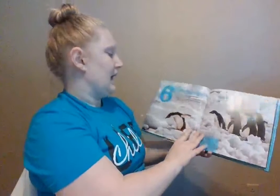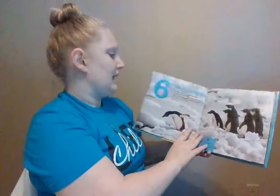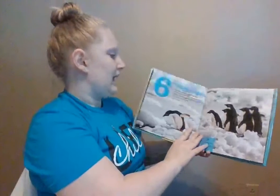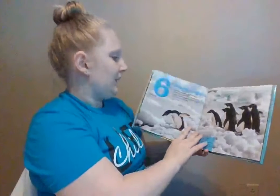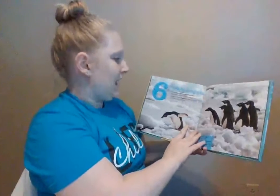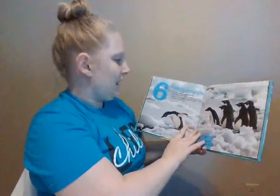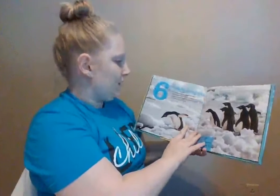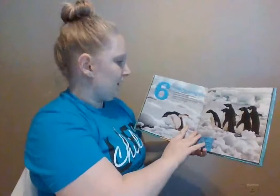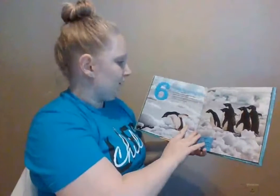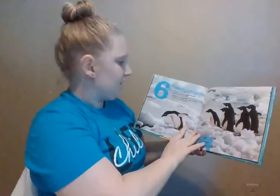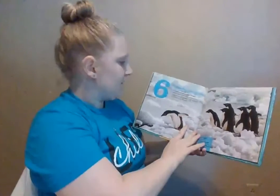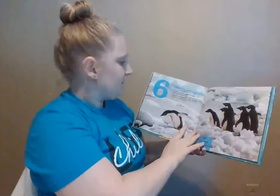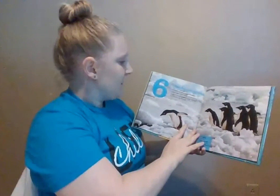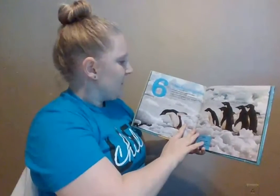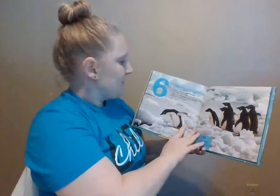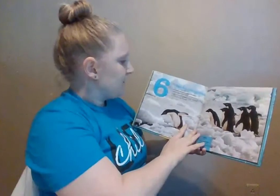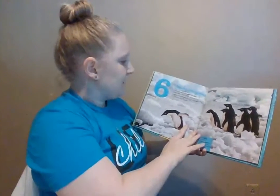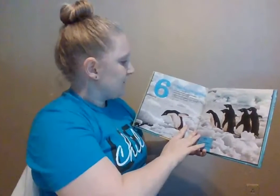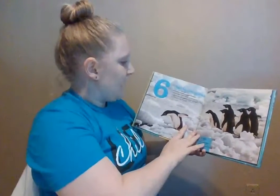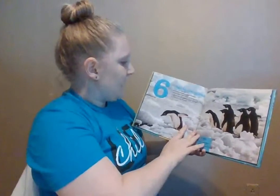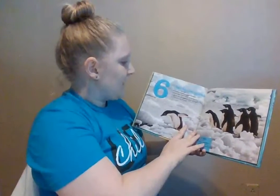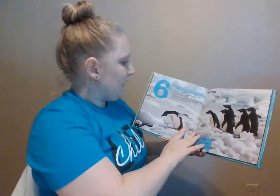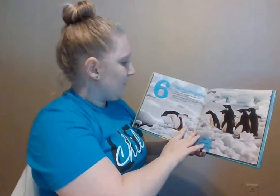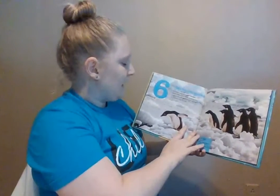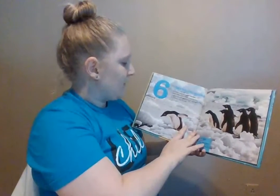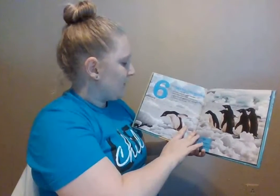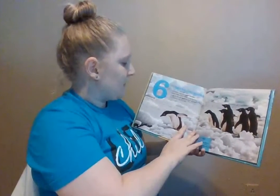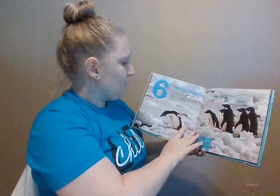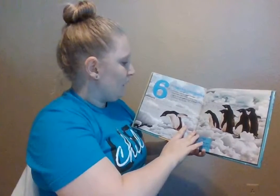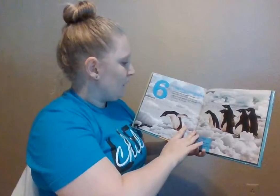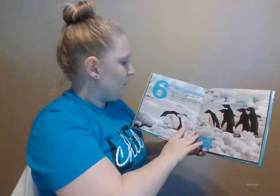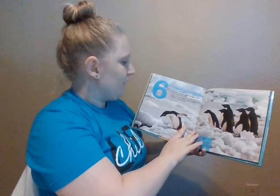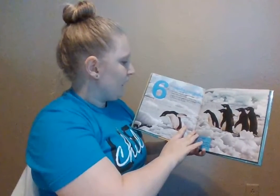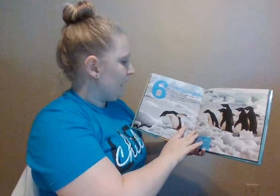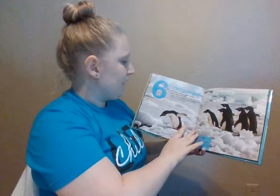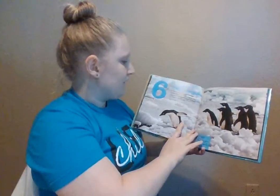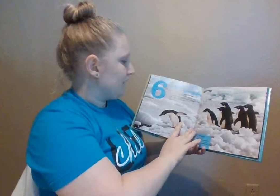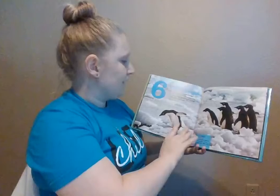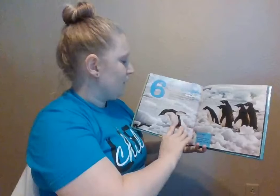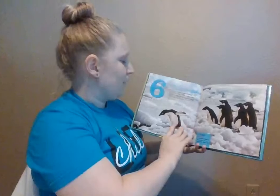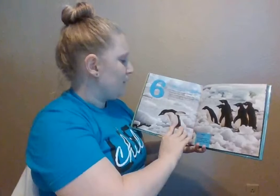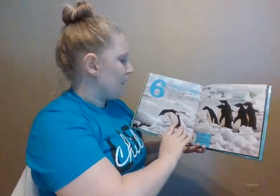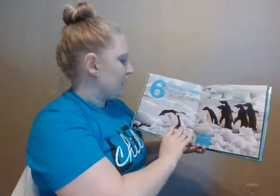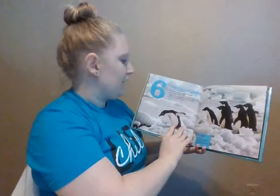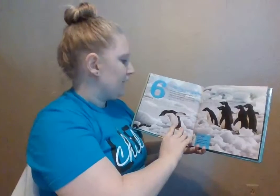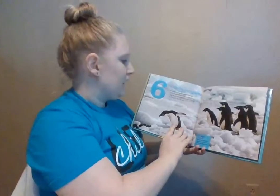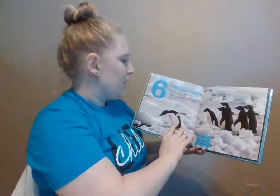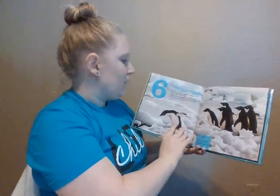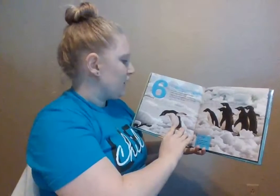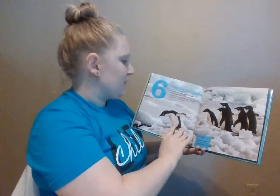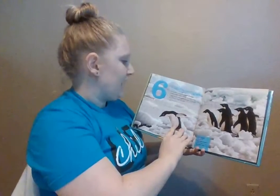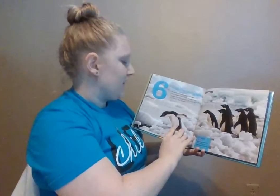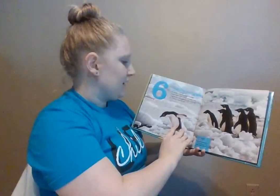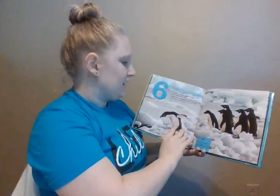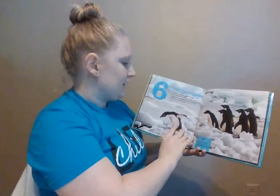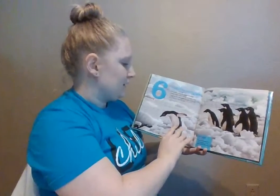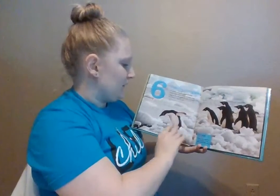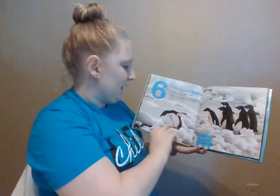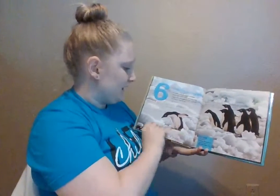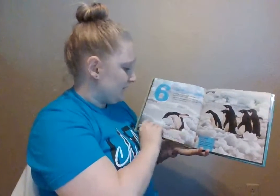Adelie penguins. 6 Adelie penguins waddle over ice toward open water. Which penguin looks ready to